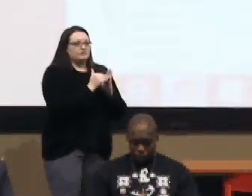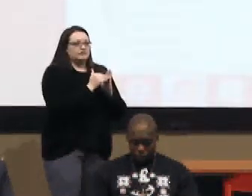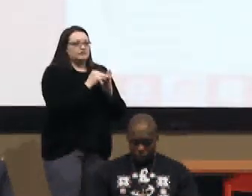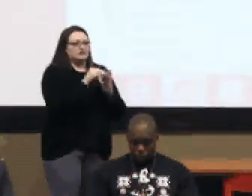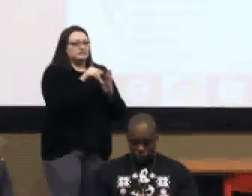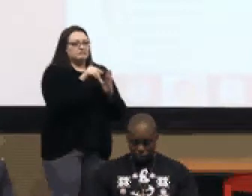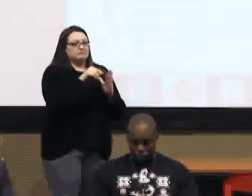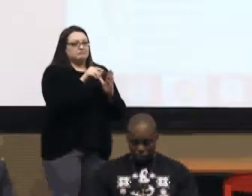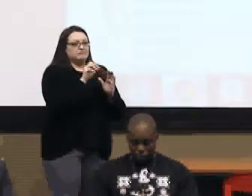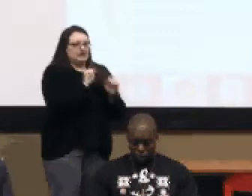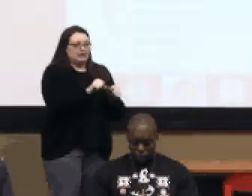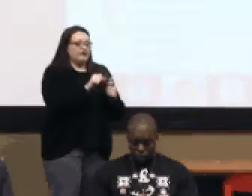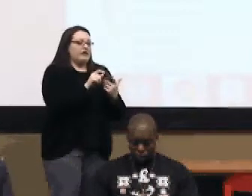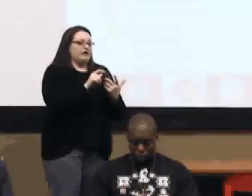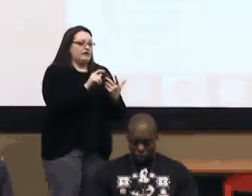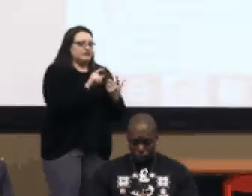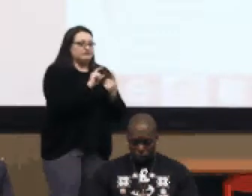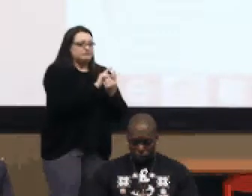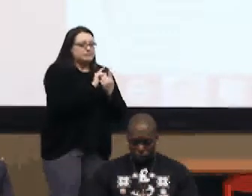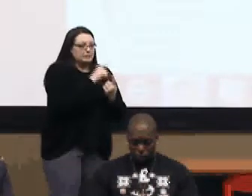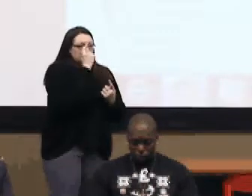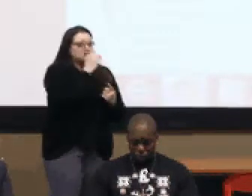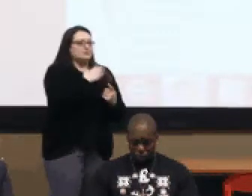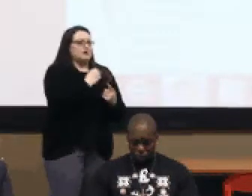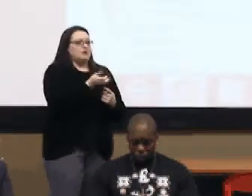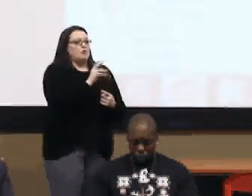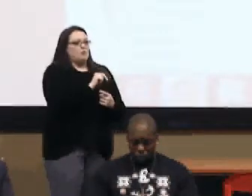just because of my own commitments. But